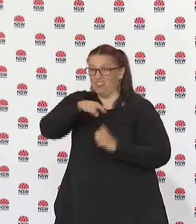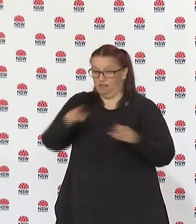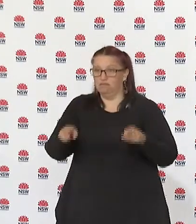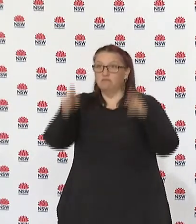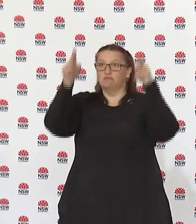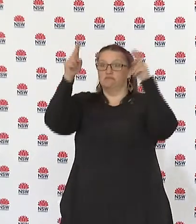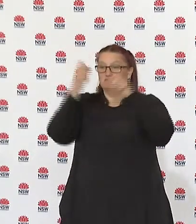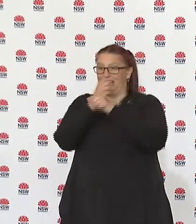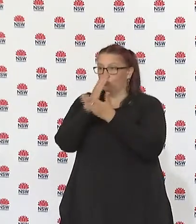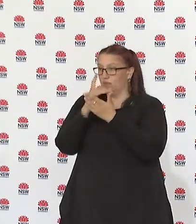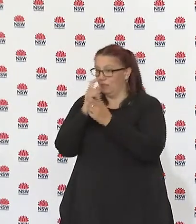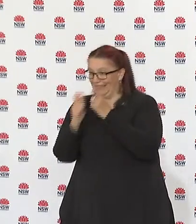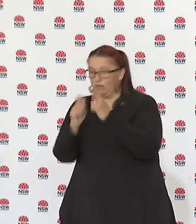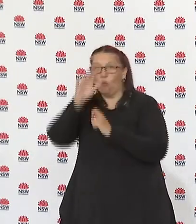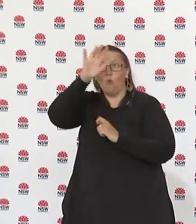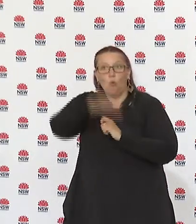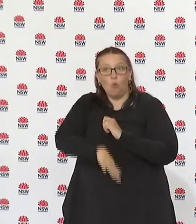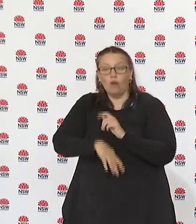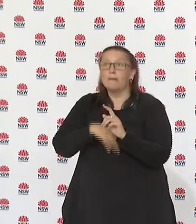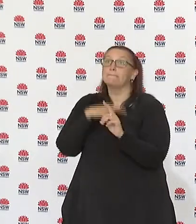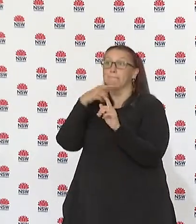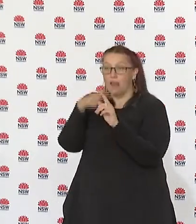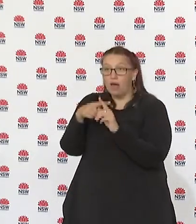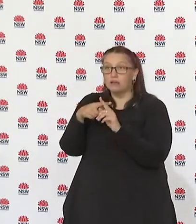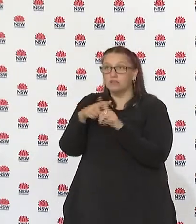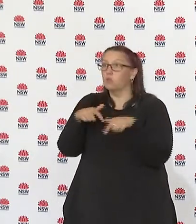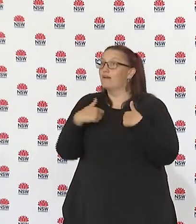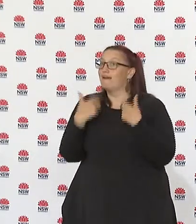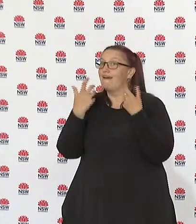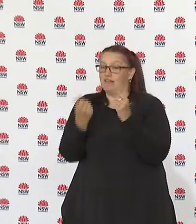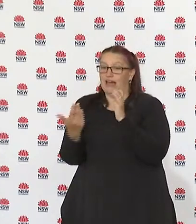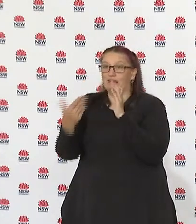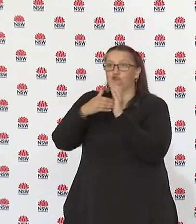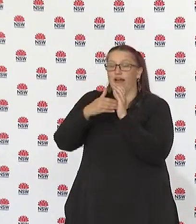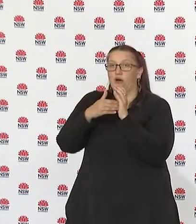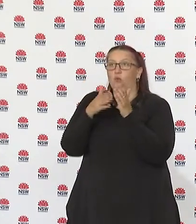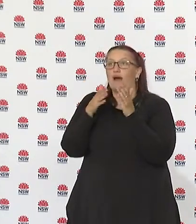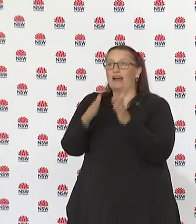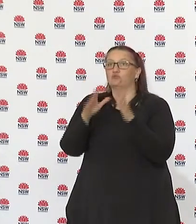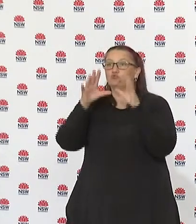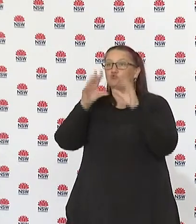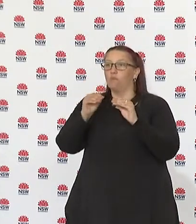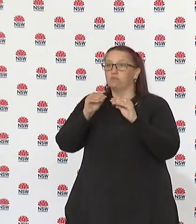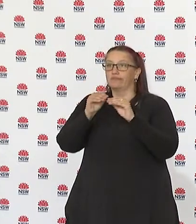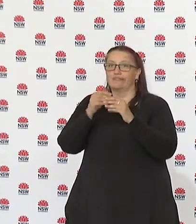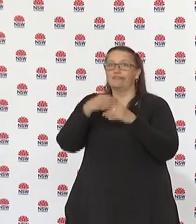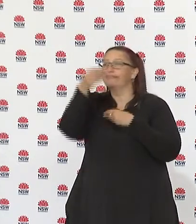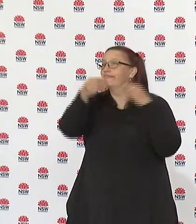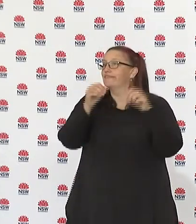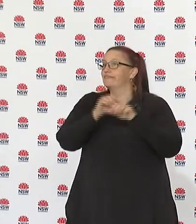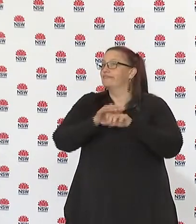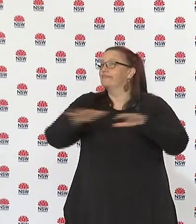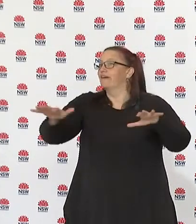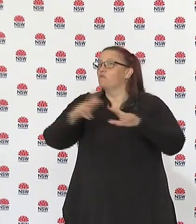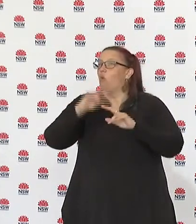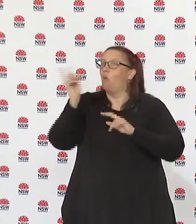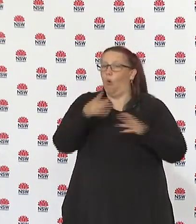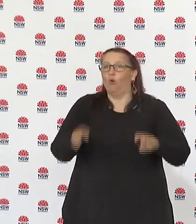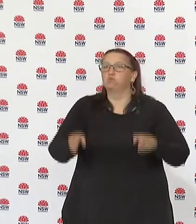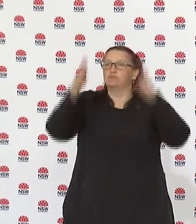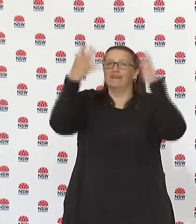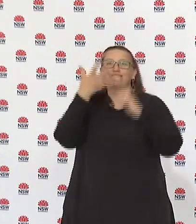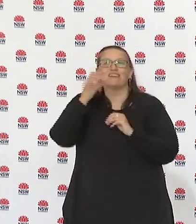make sure people are tested, and in collaboration putting in measures to address infection control and the health and welfare of